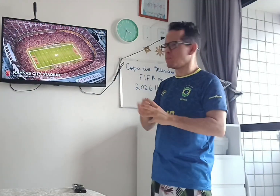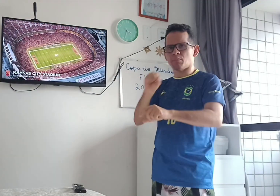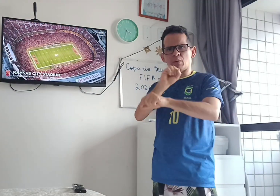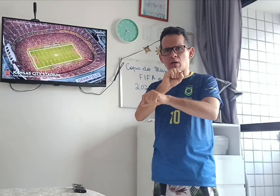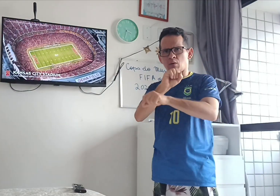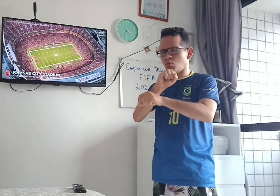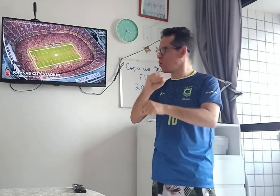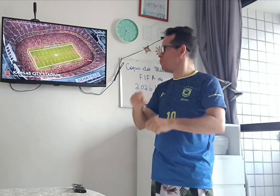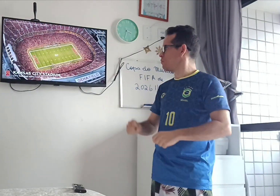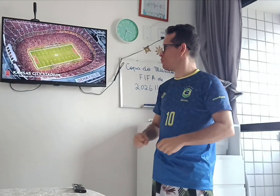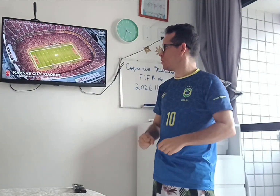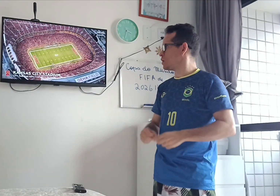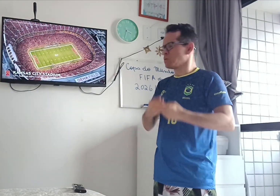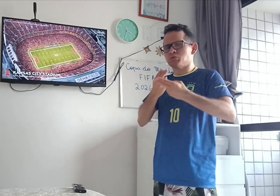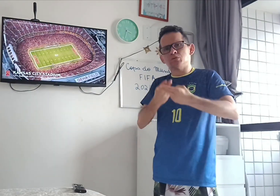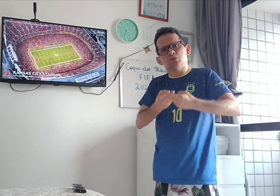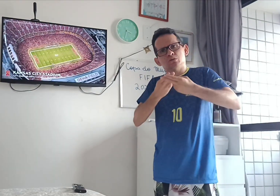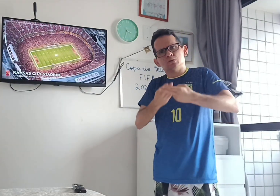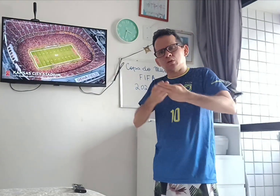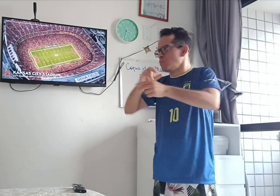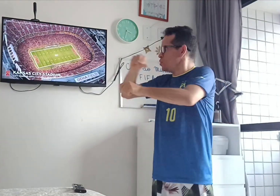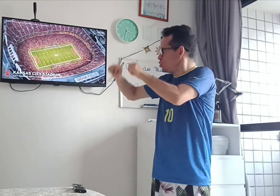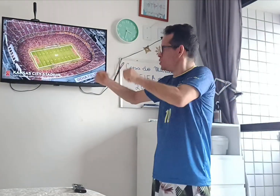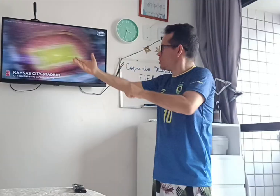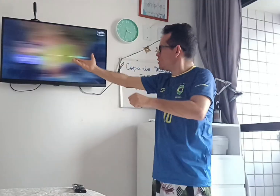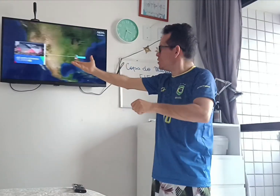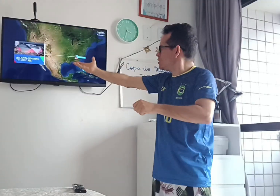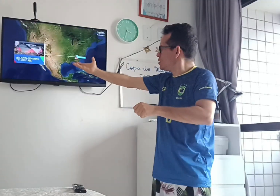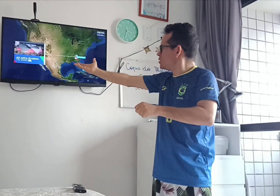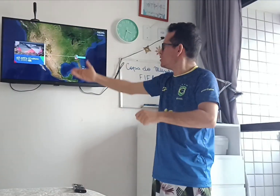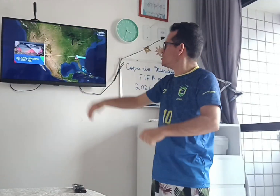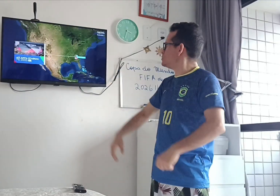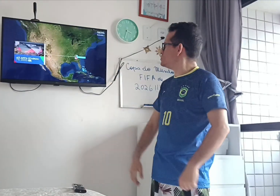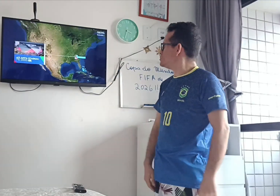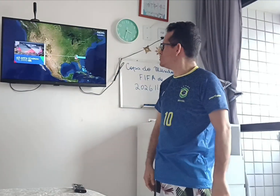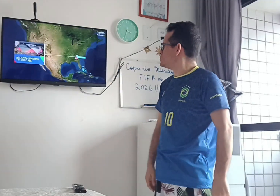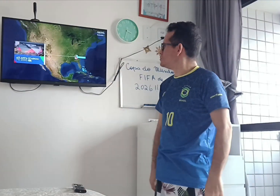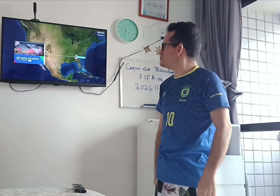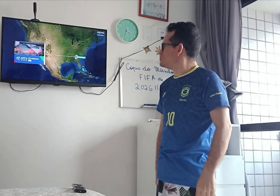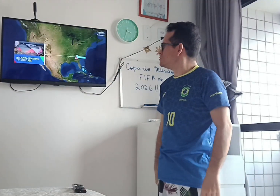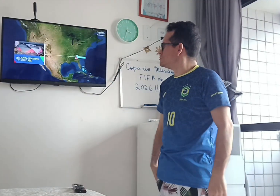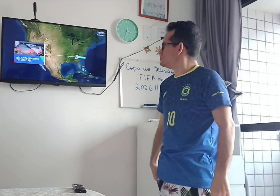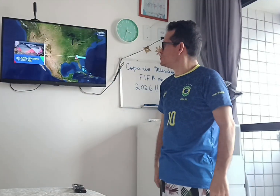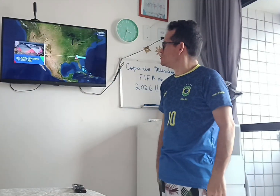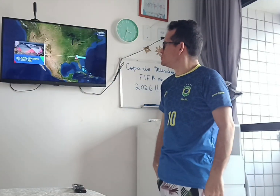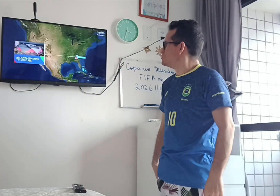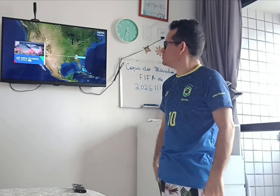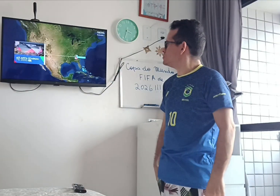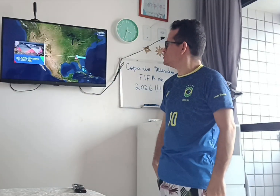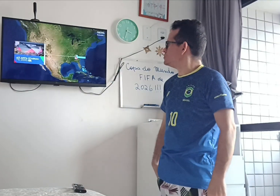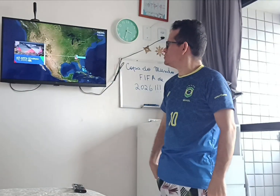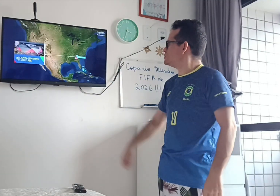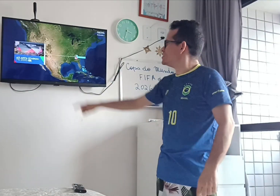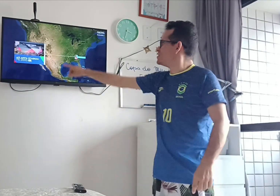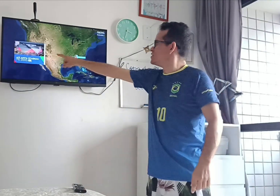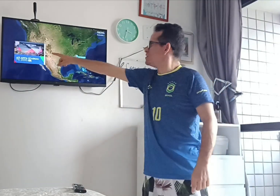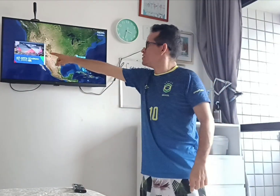the 2022 World Champions. Atlanta Stadium, capacity 75,000,